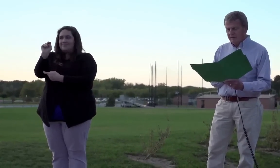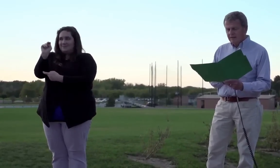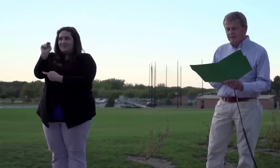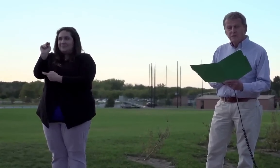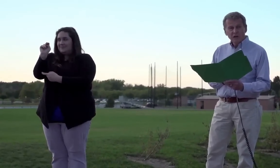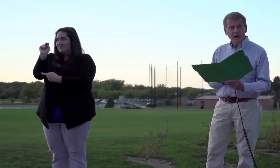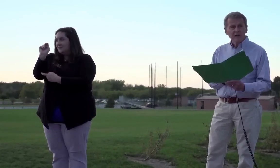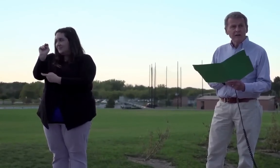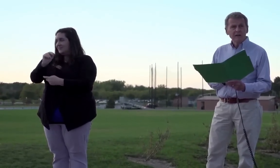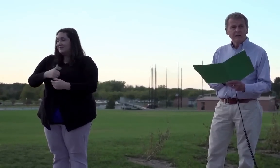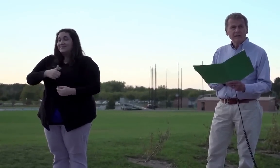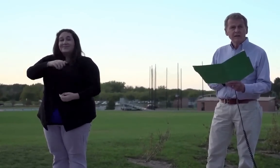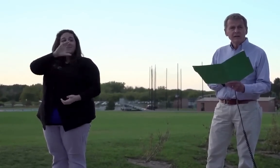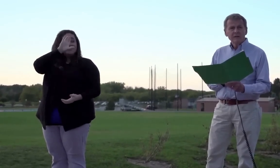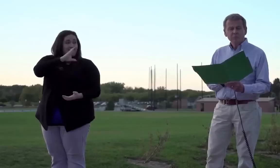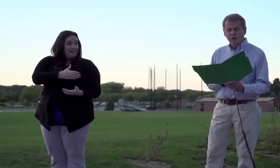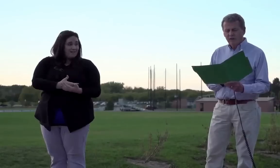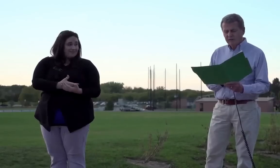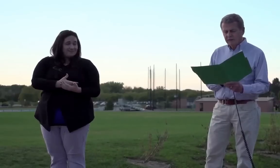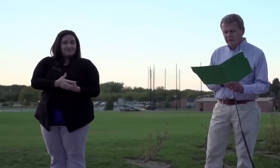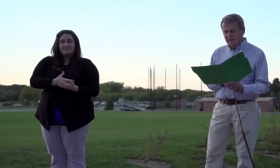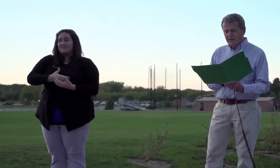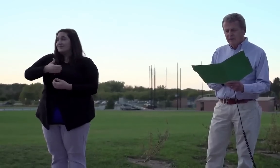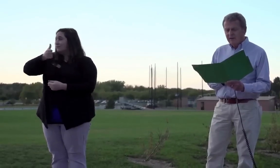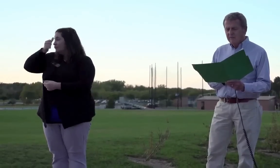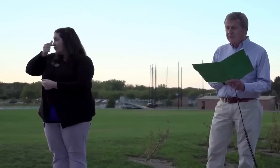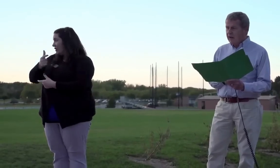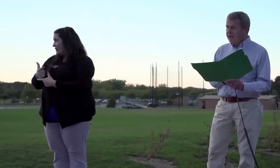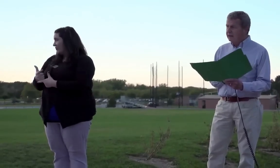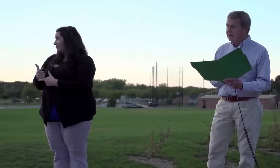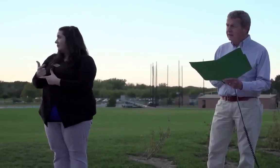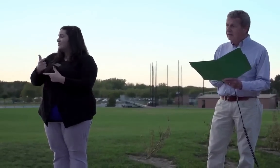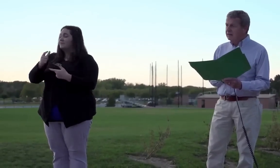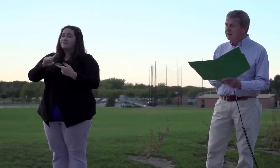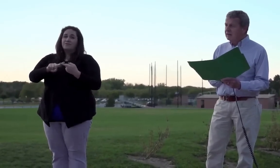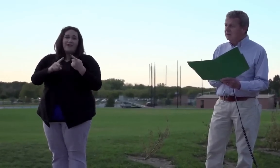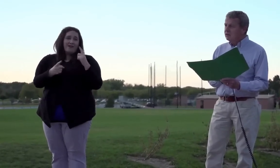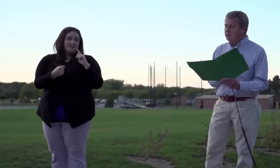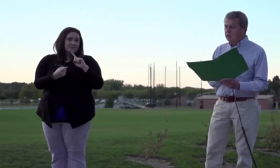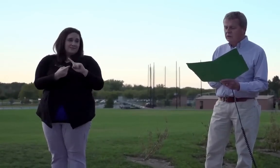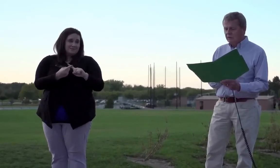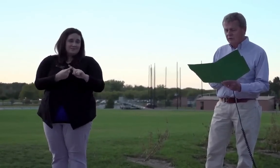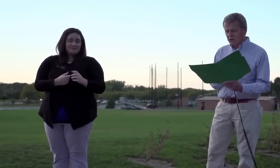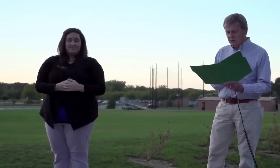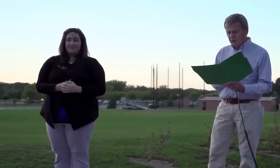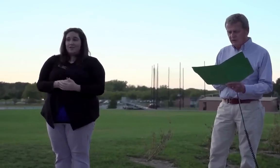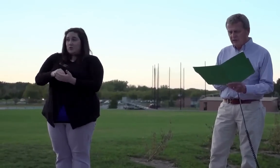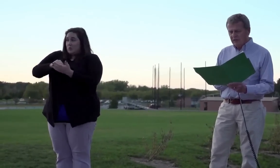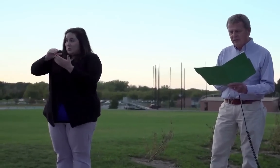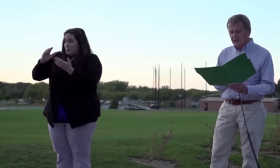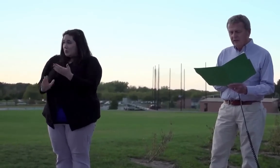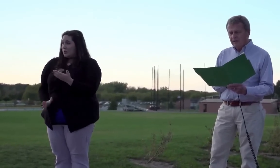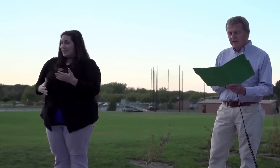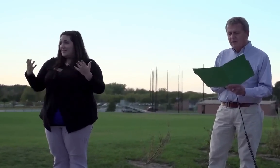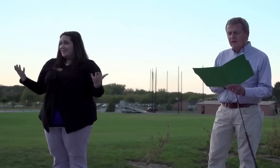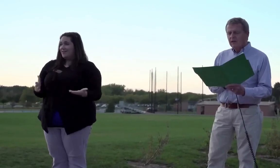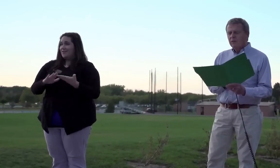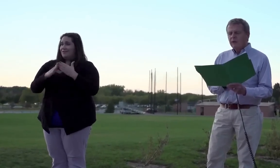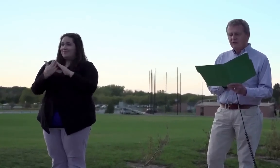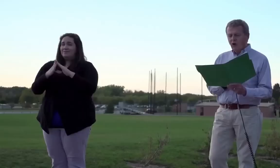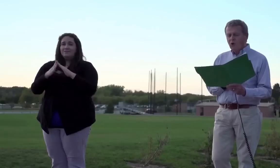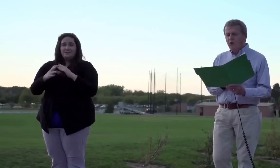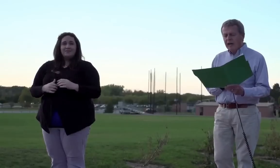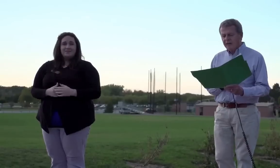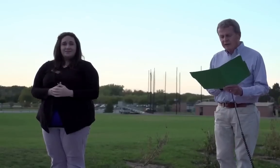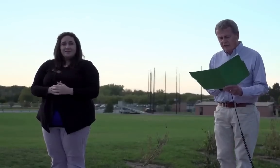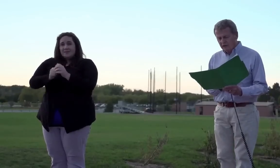son, brother, friend, student of this community. Bless all who gather